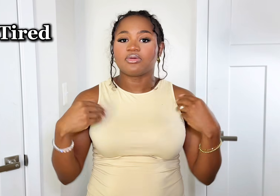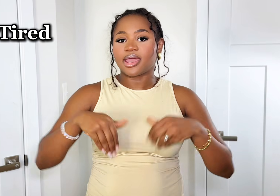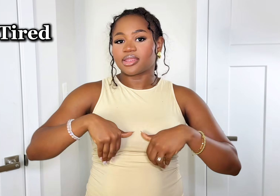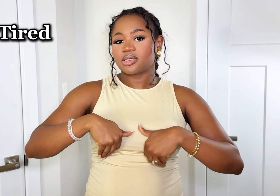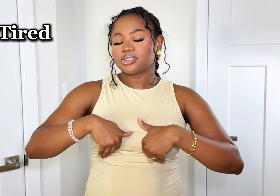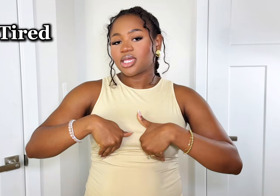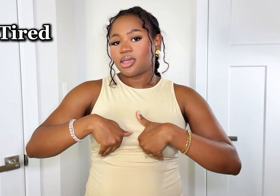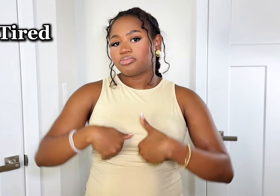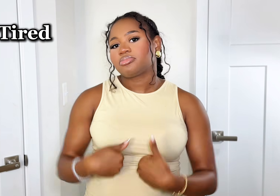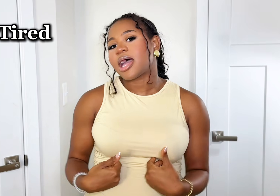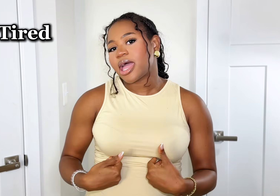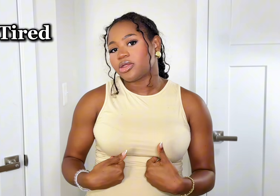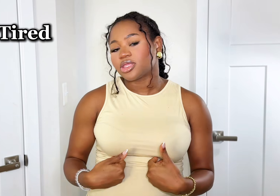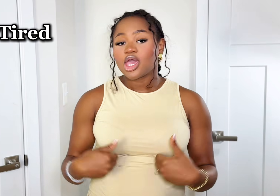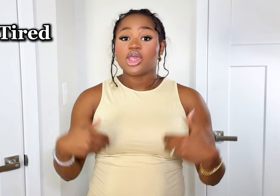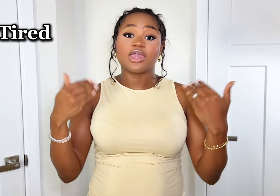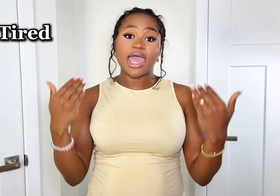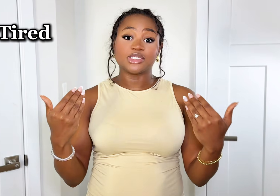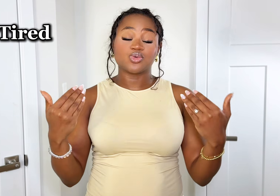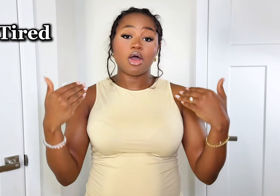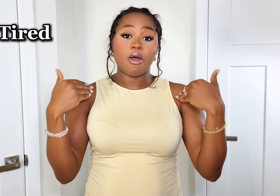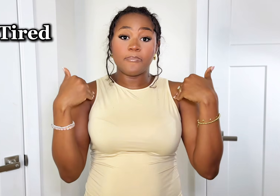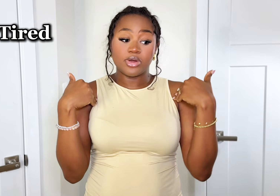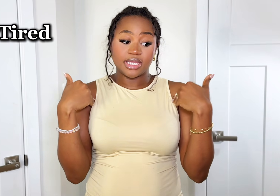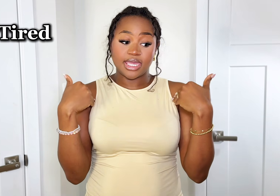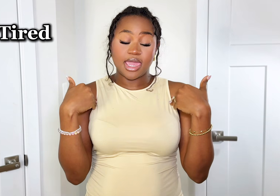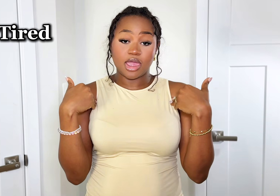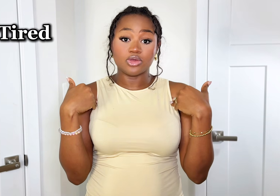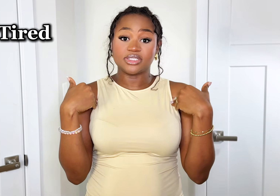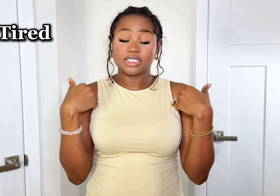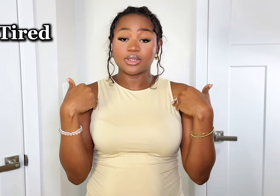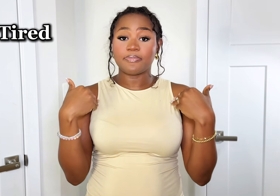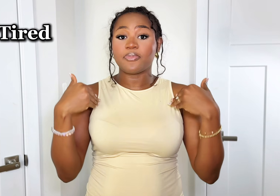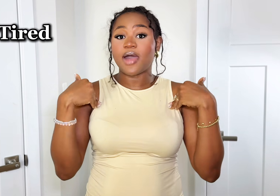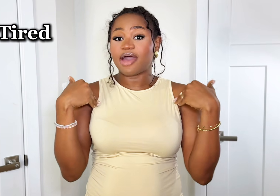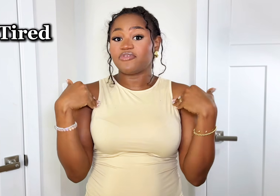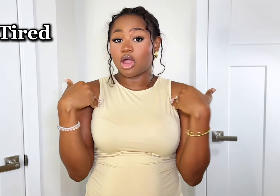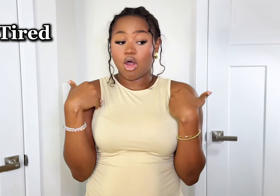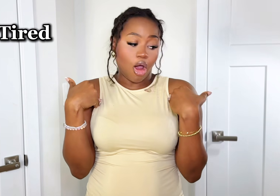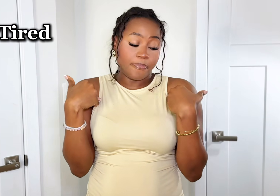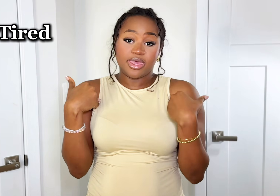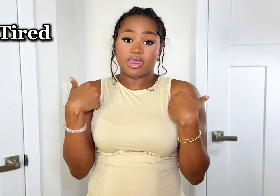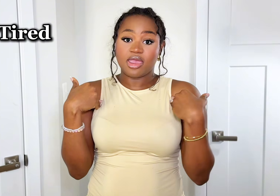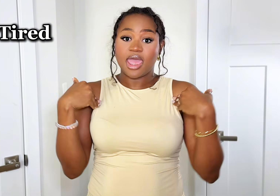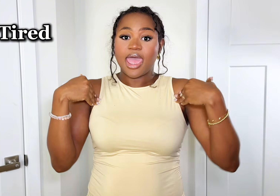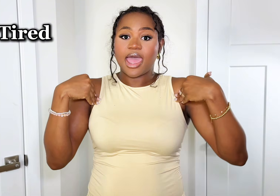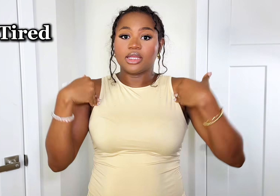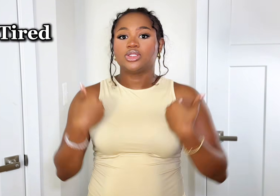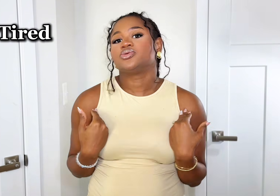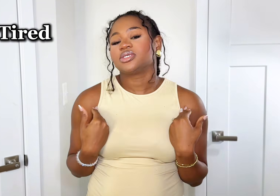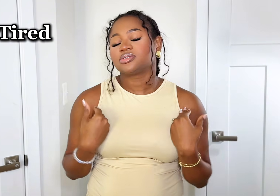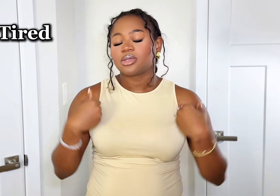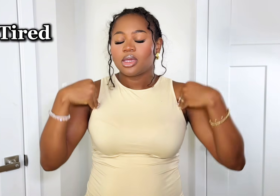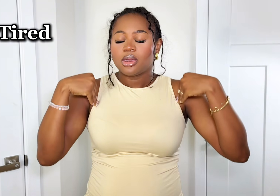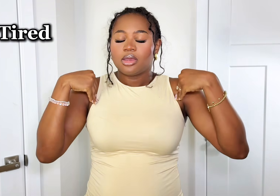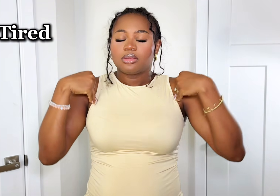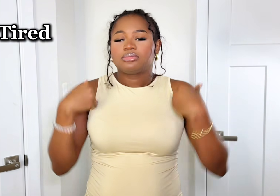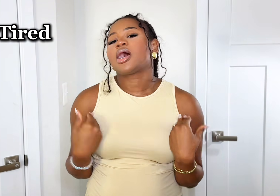like this. Tired. You can as well put it here. You see some people have it up here and they do this.